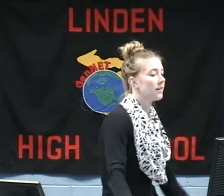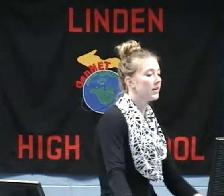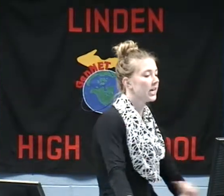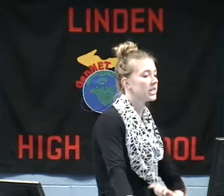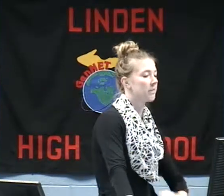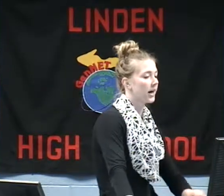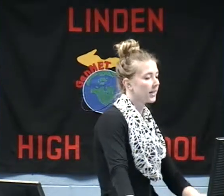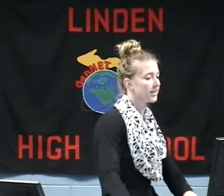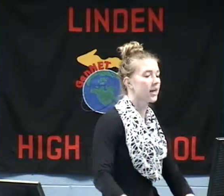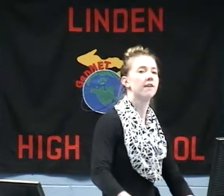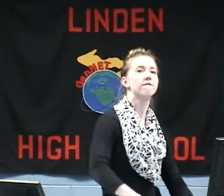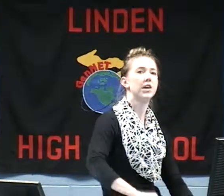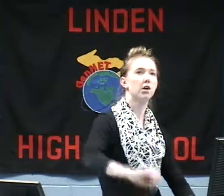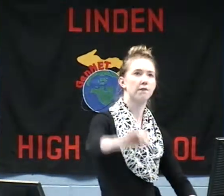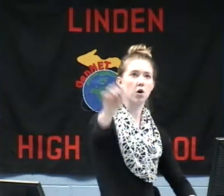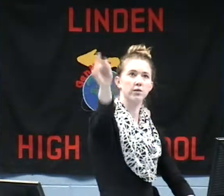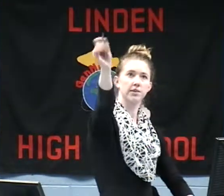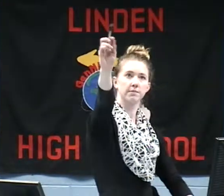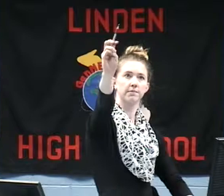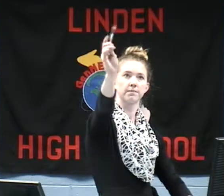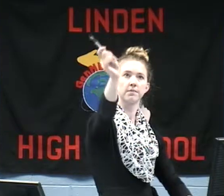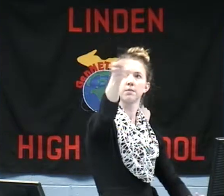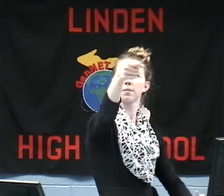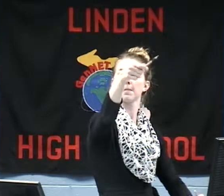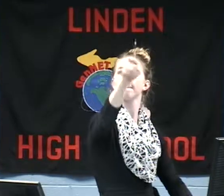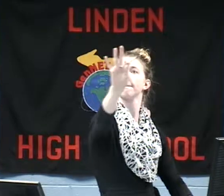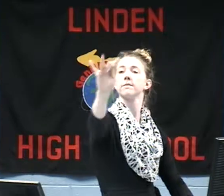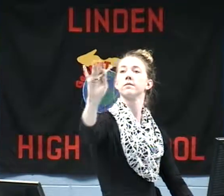Tiffany and Demarcus, video phones.